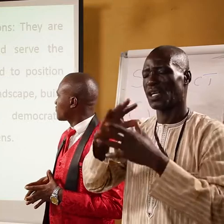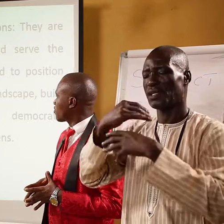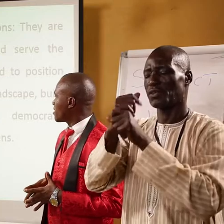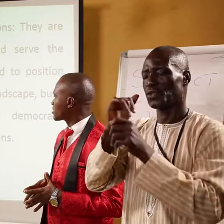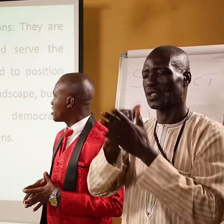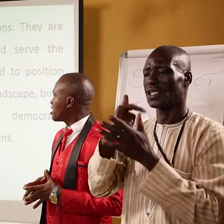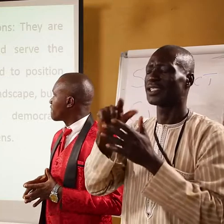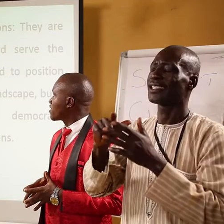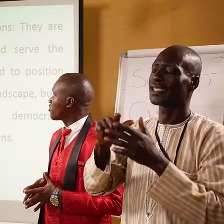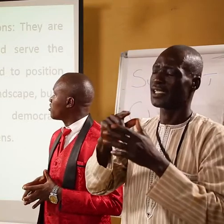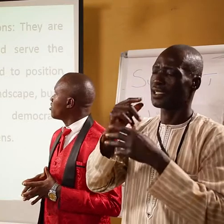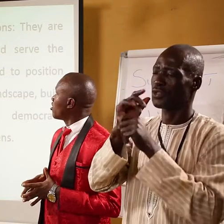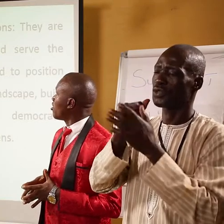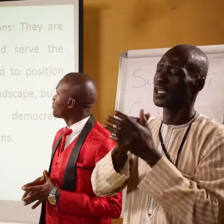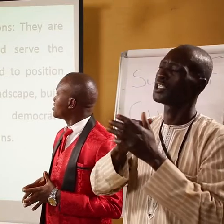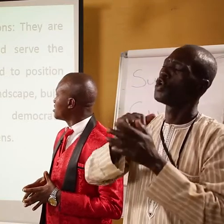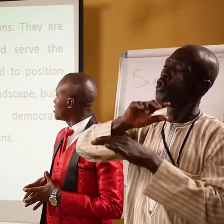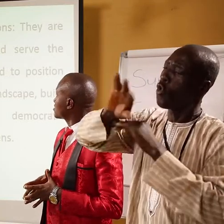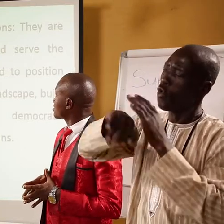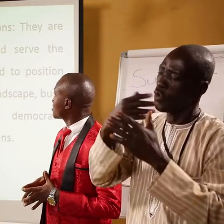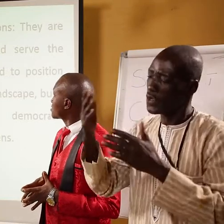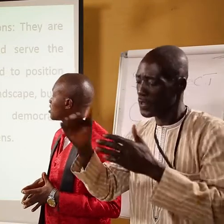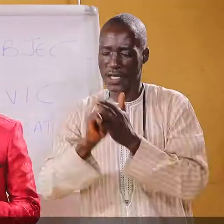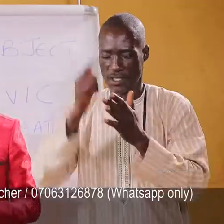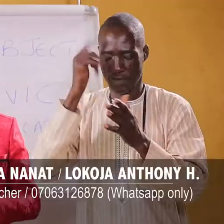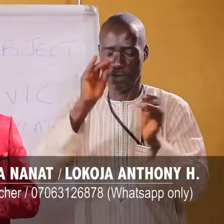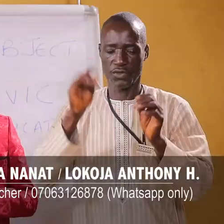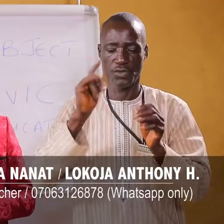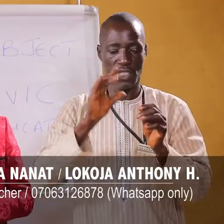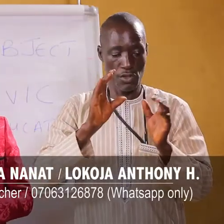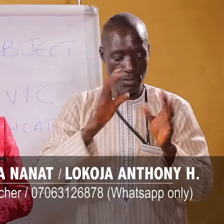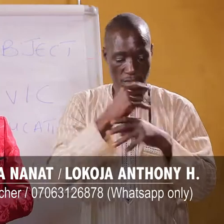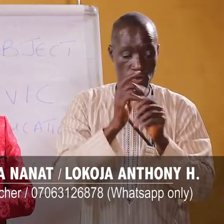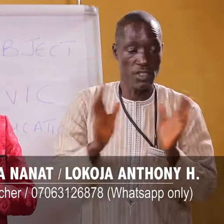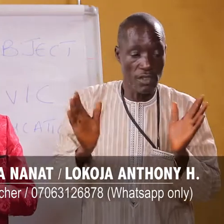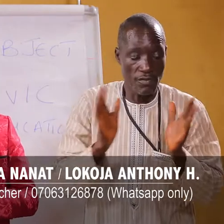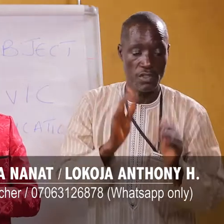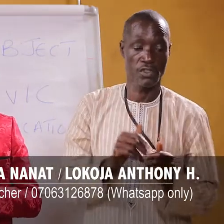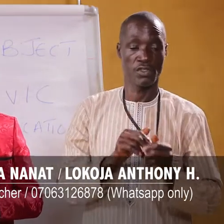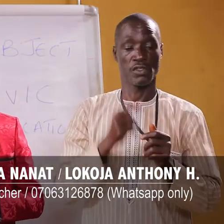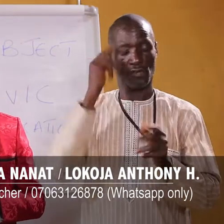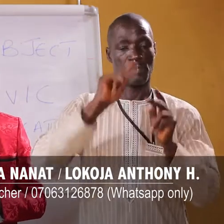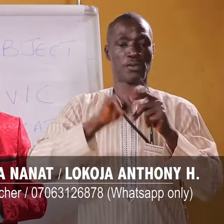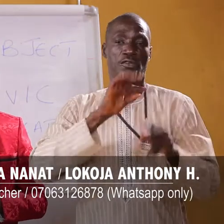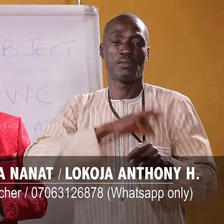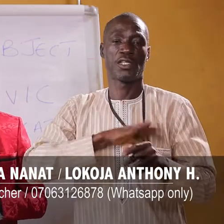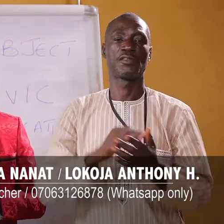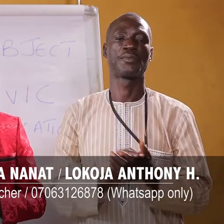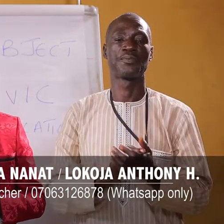democratic development in favor of the citizens. So it simply means that civil